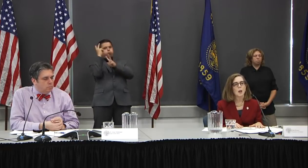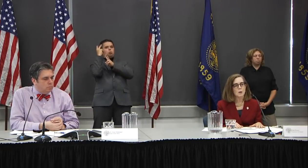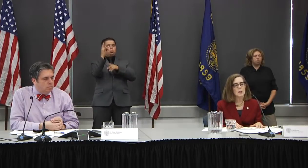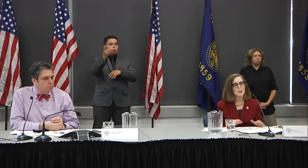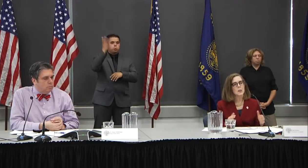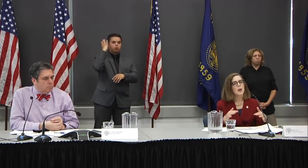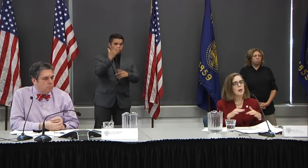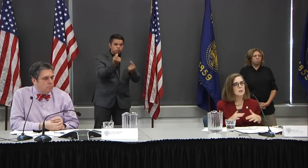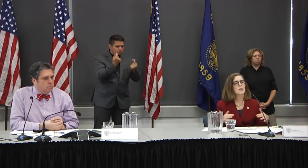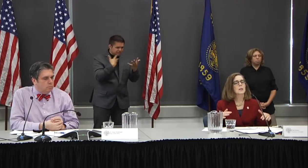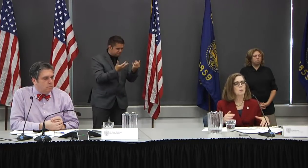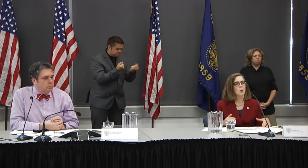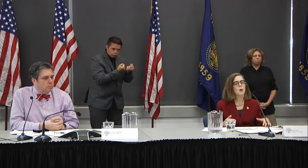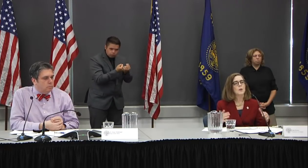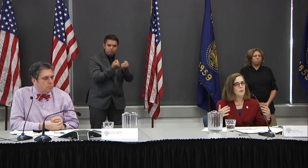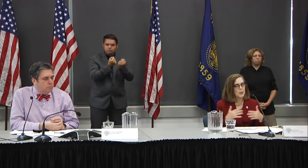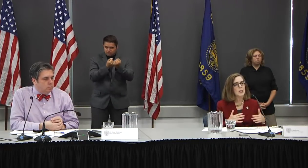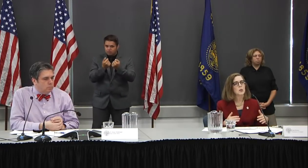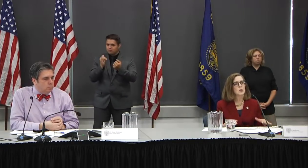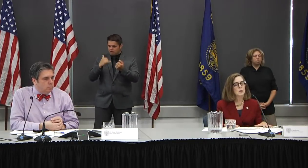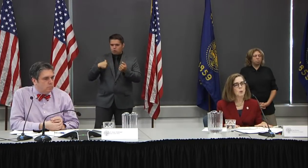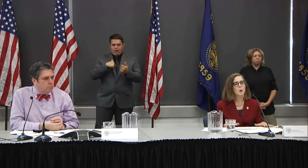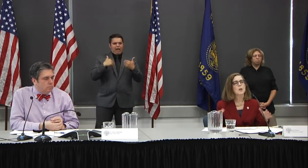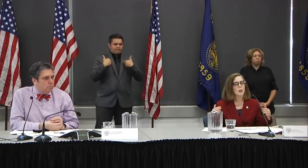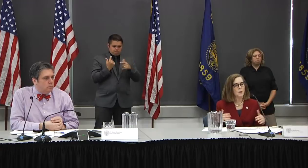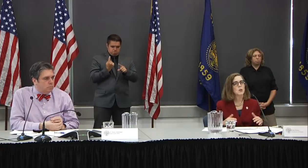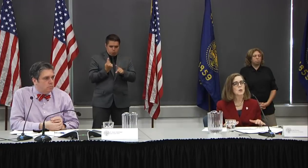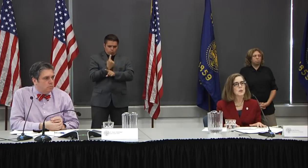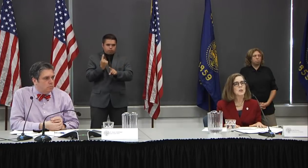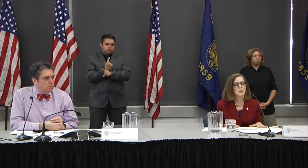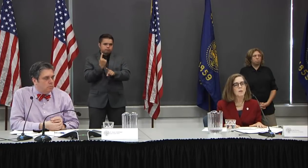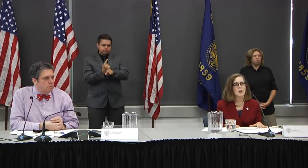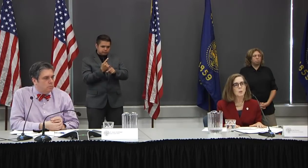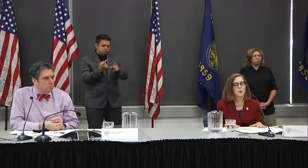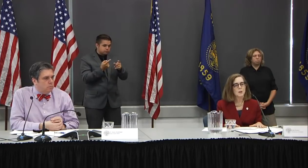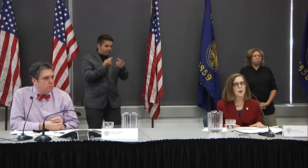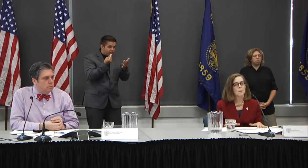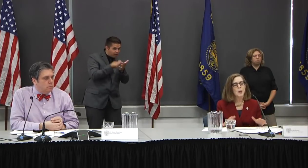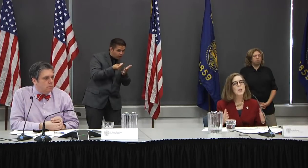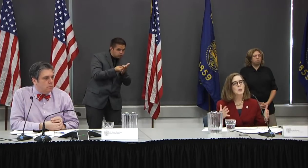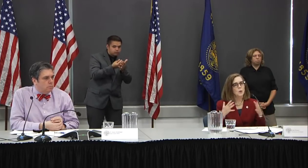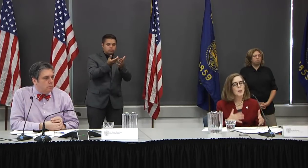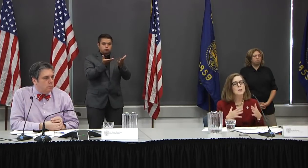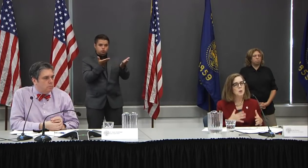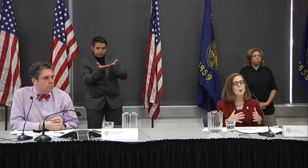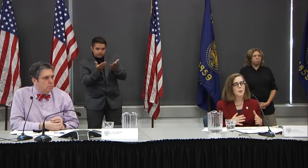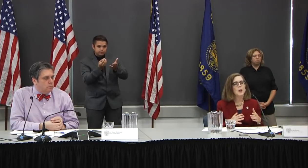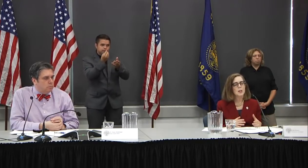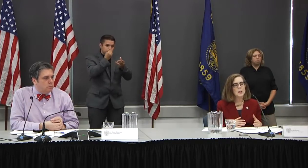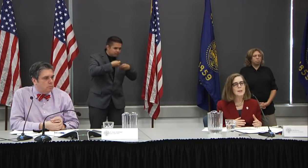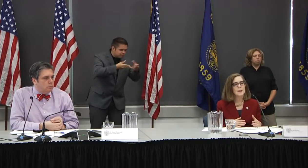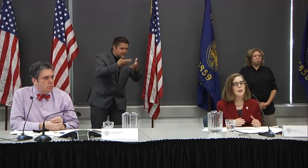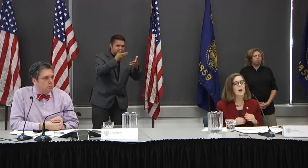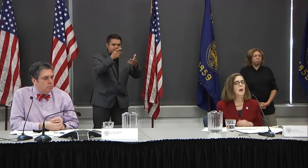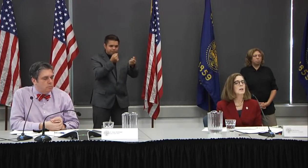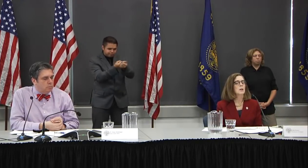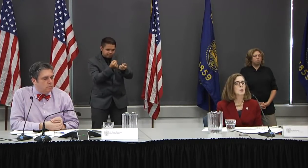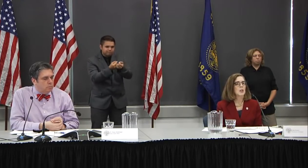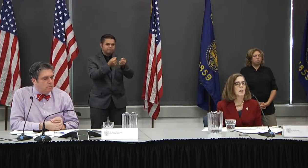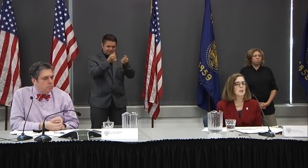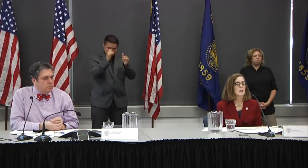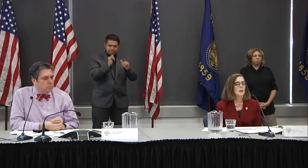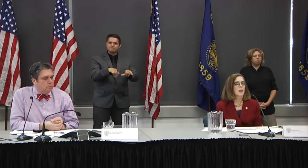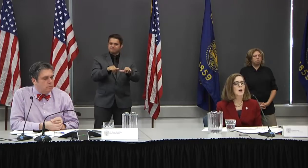these Oregonians has the support, the financial support, and the services available to them so they do what they need